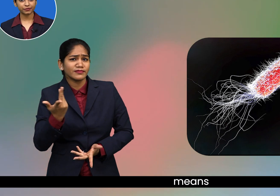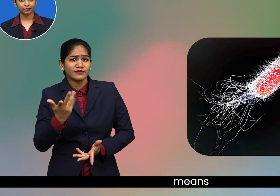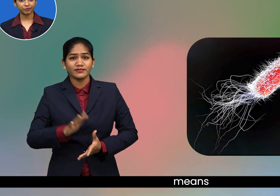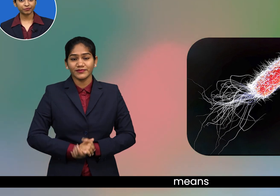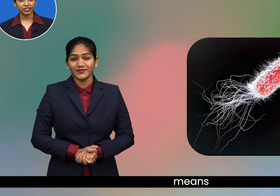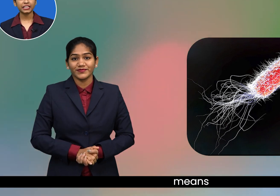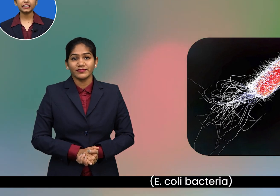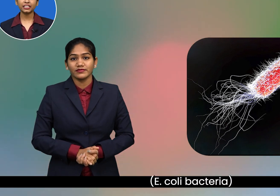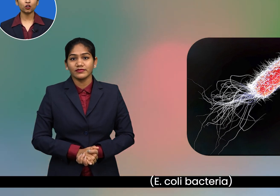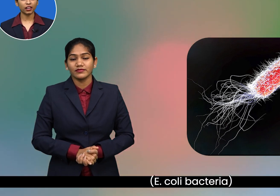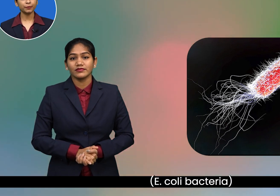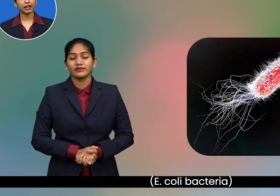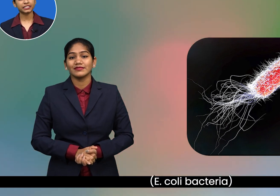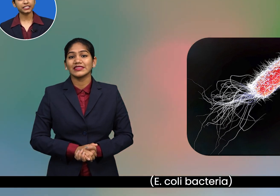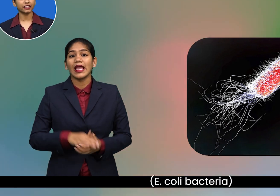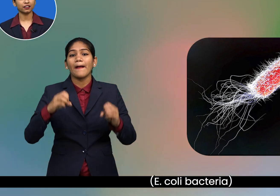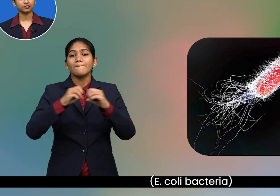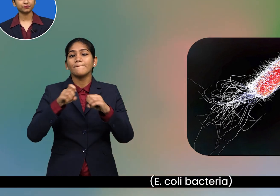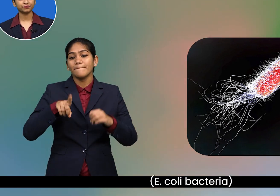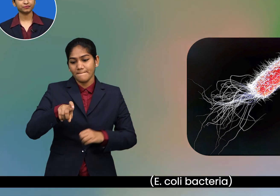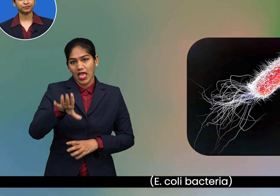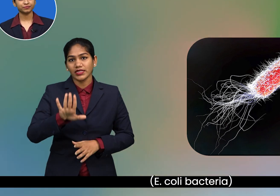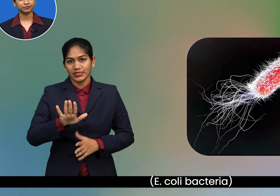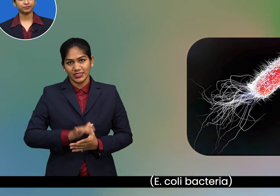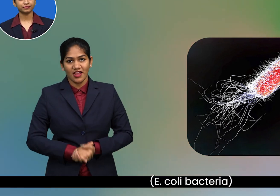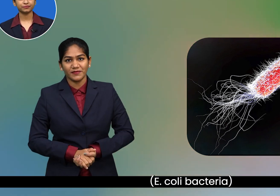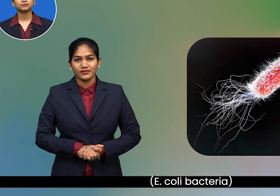means E. coli bacteria.